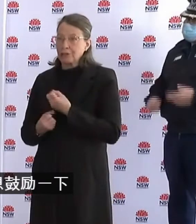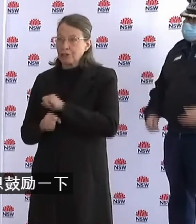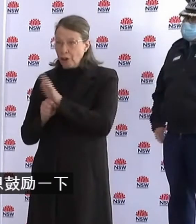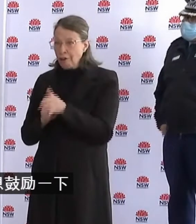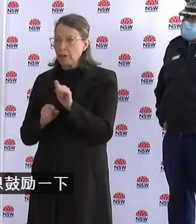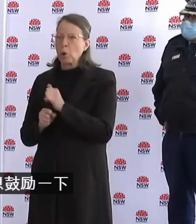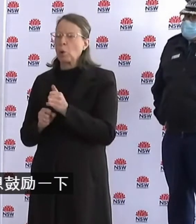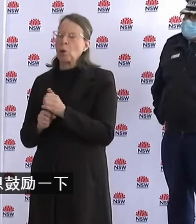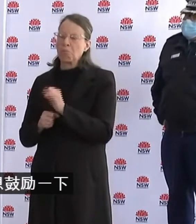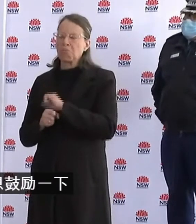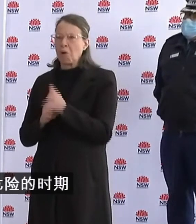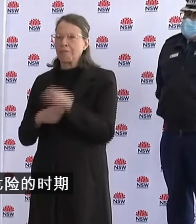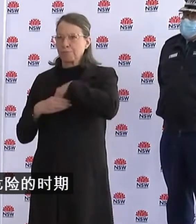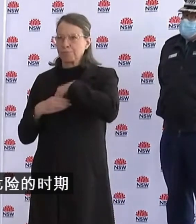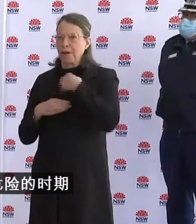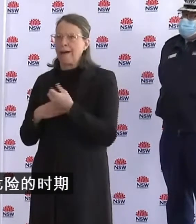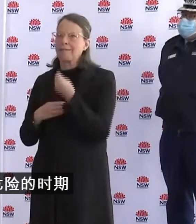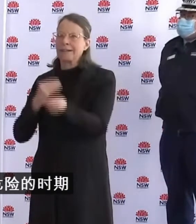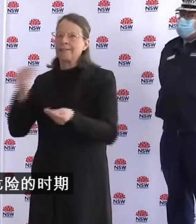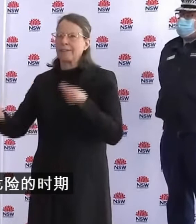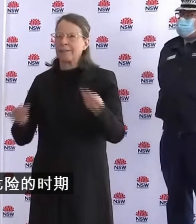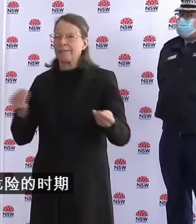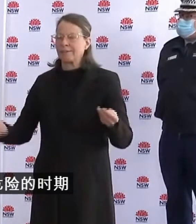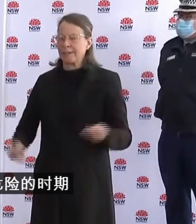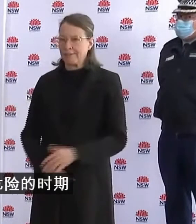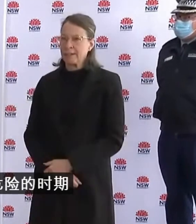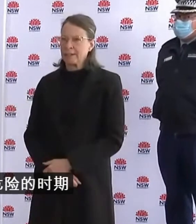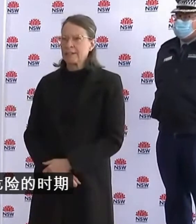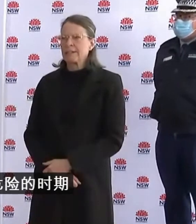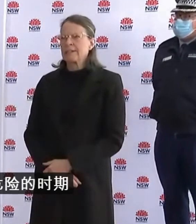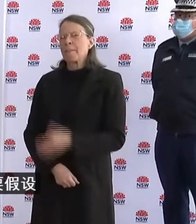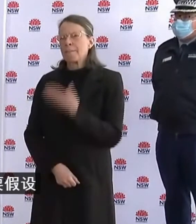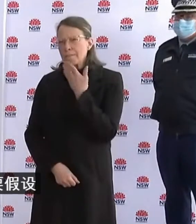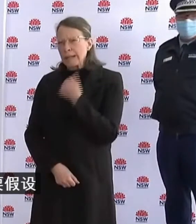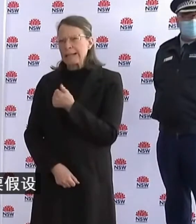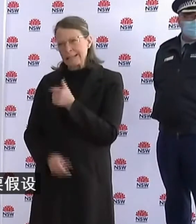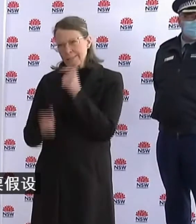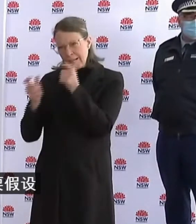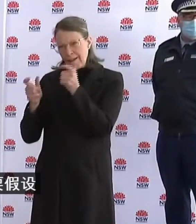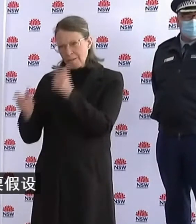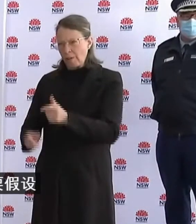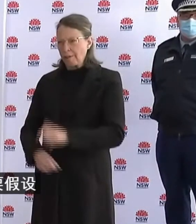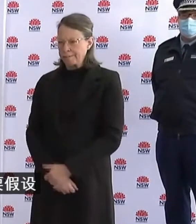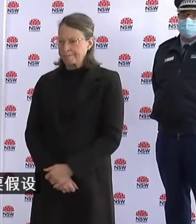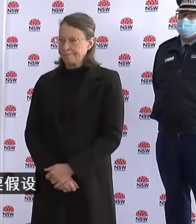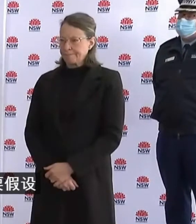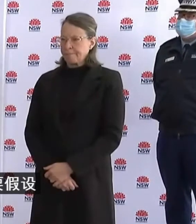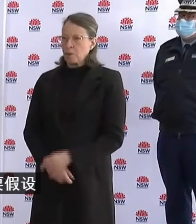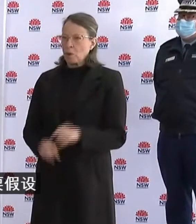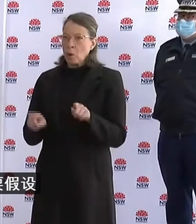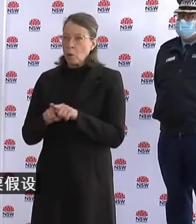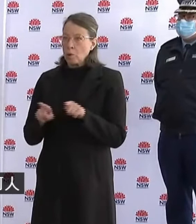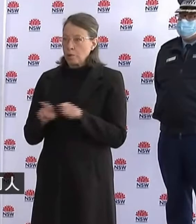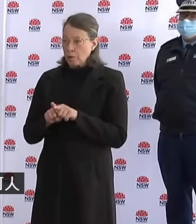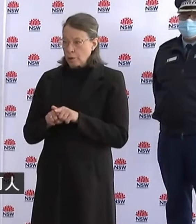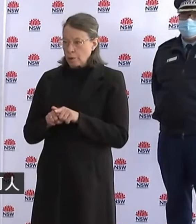want to encourage that, obviously, whilst we're in this very dangerous period. But I also say to everybody, please do not